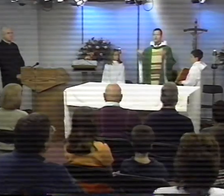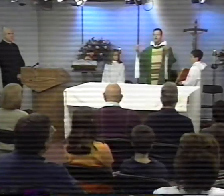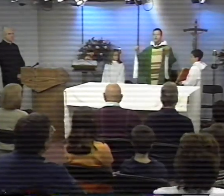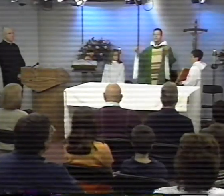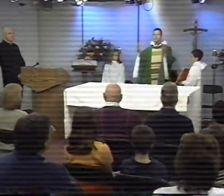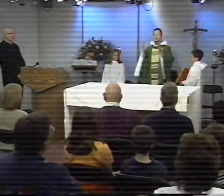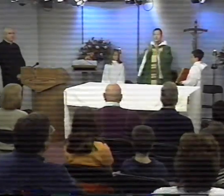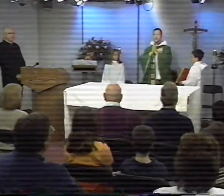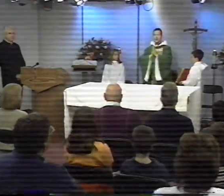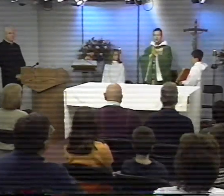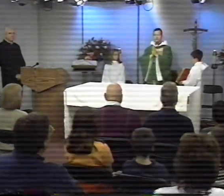Let us pray.